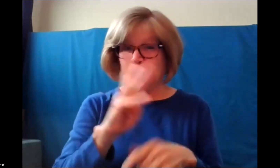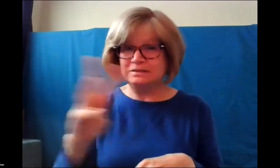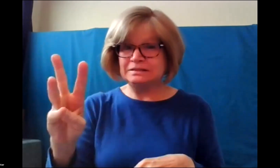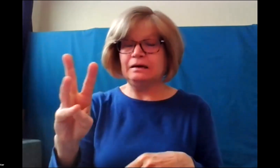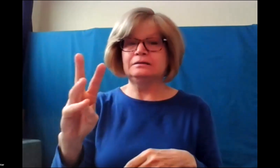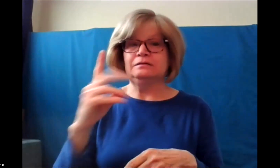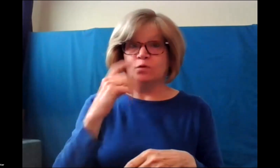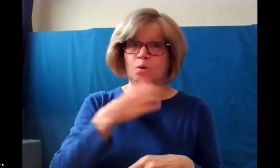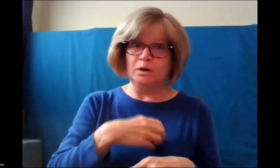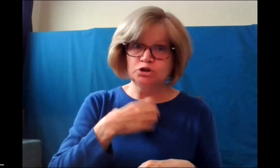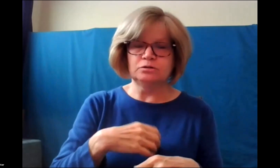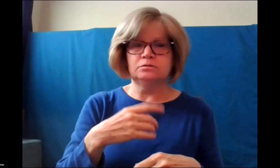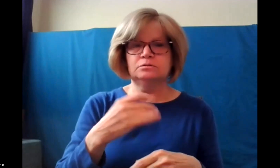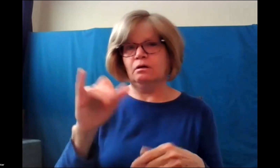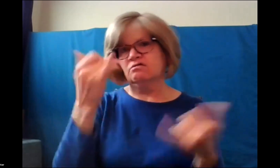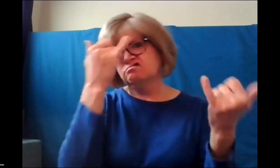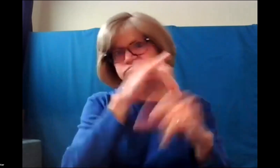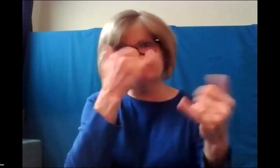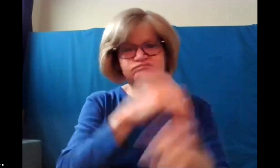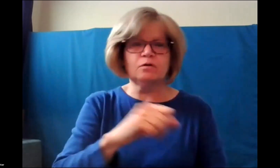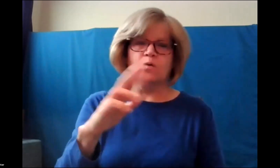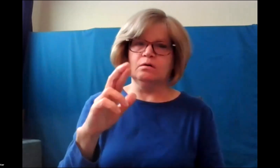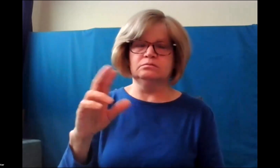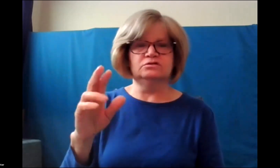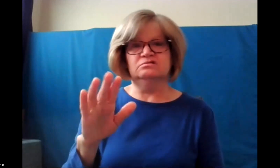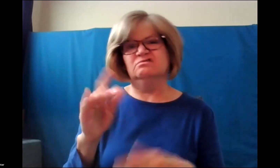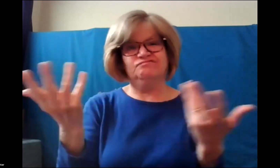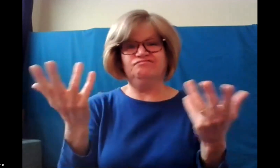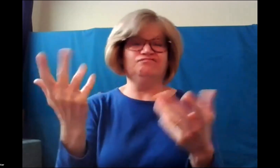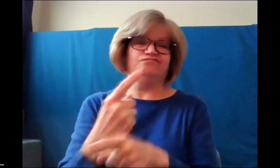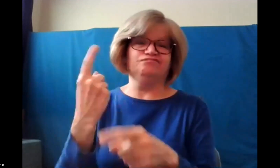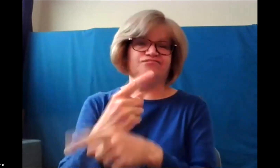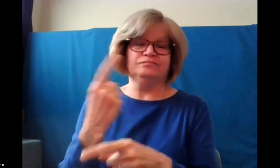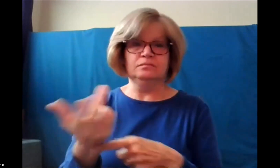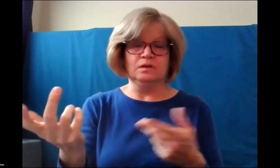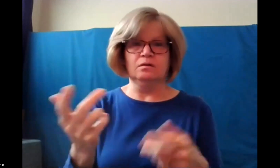wishes ranging from the ridiculous to the sublime, as you can imagine.